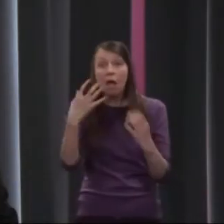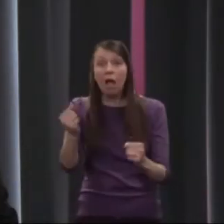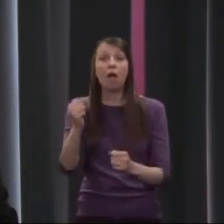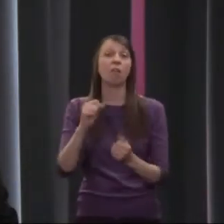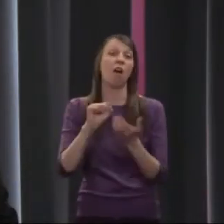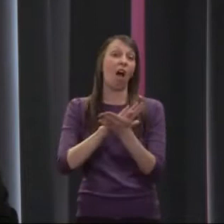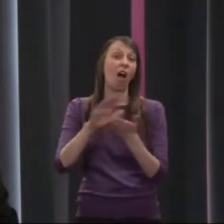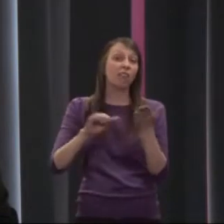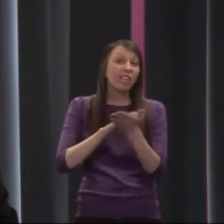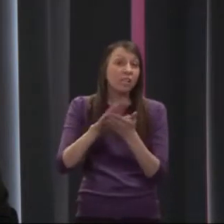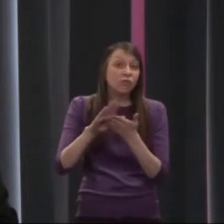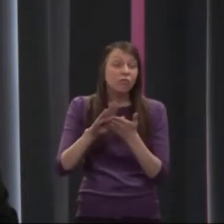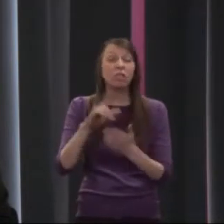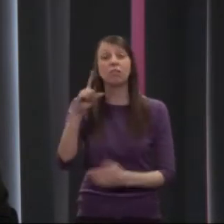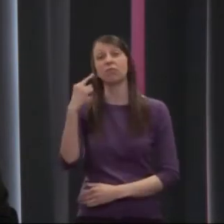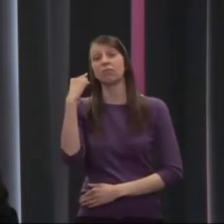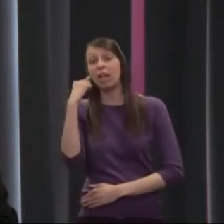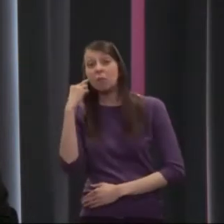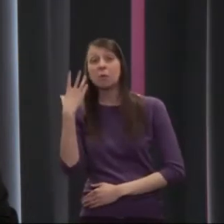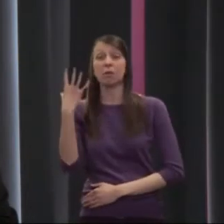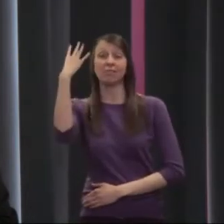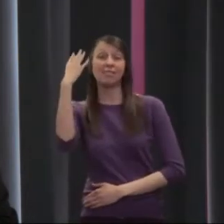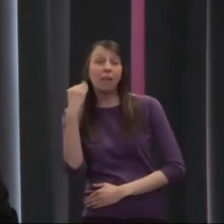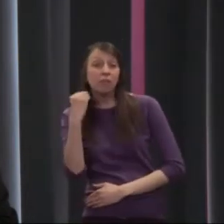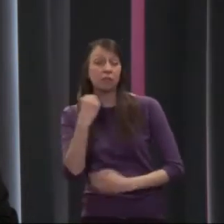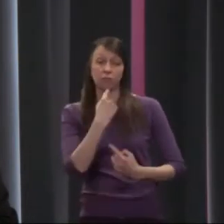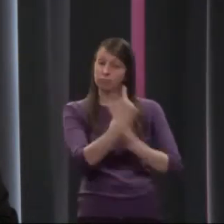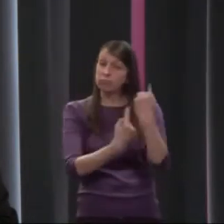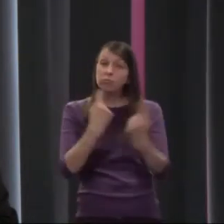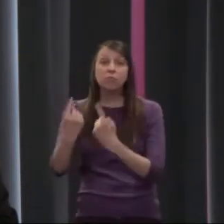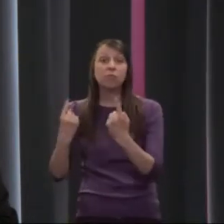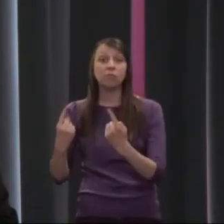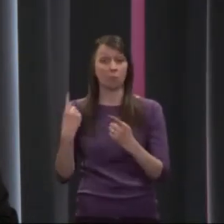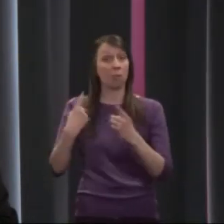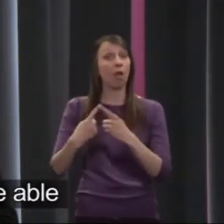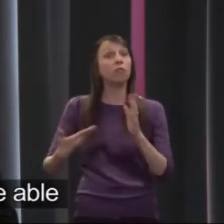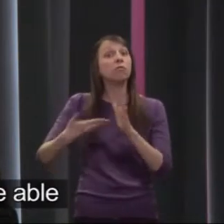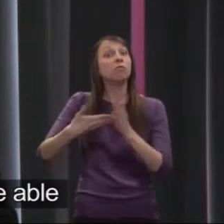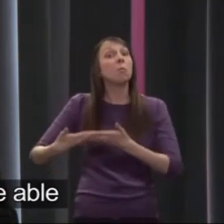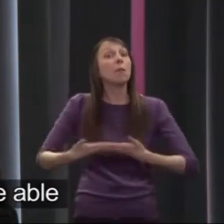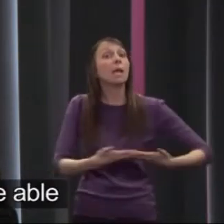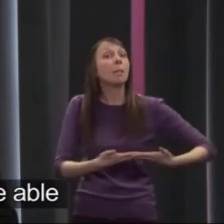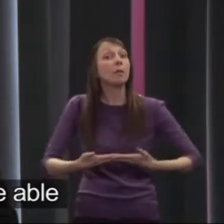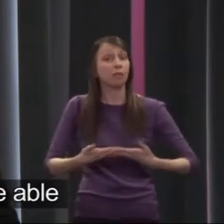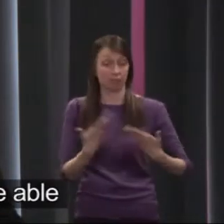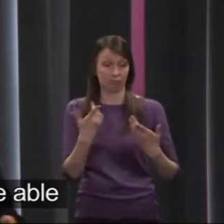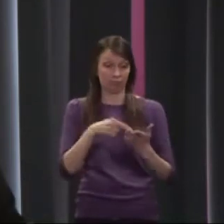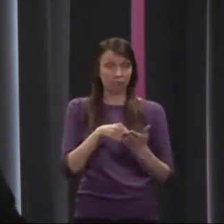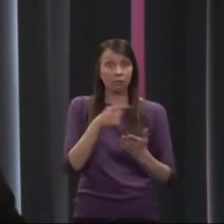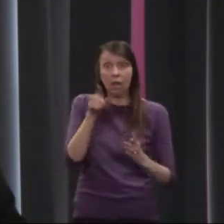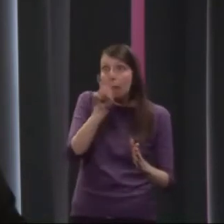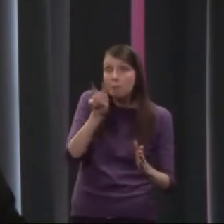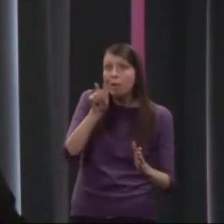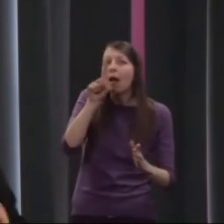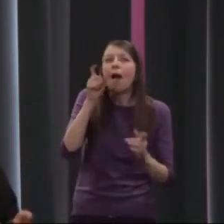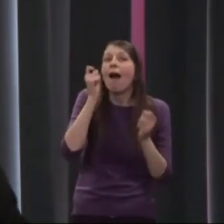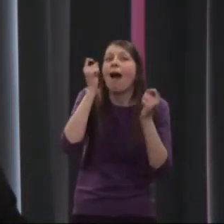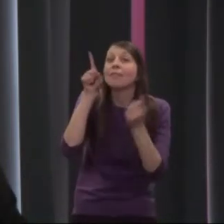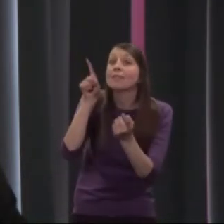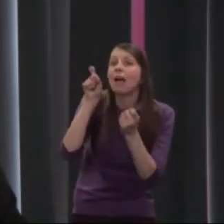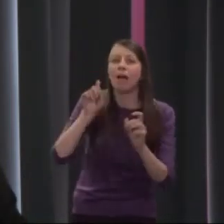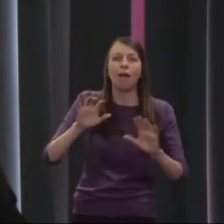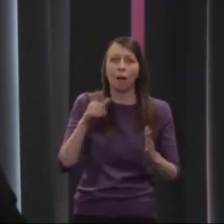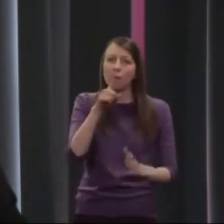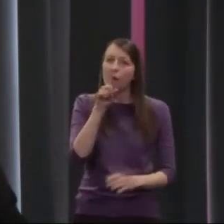people, deafened people, babies, lip read. Well, they might not be able to understand what they lip read, but